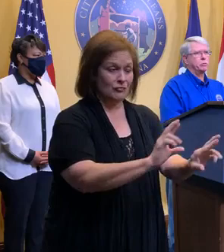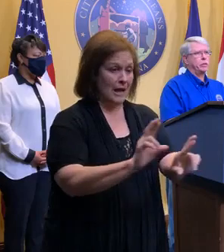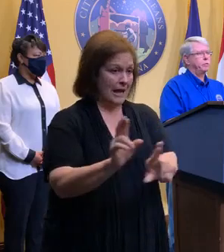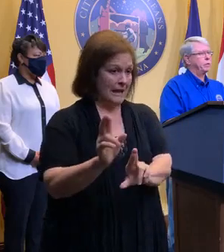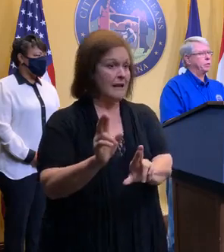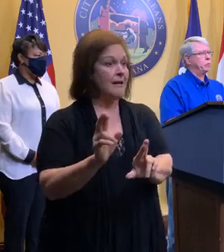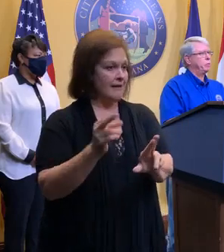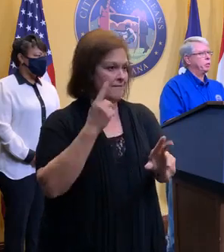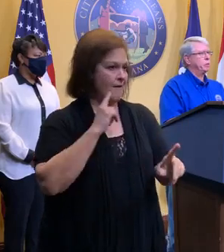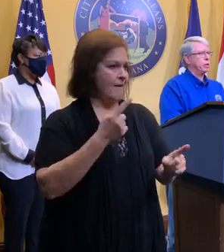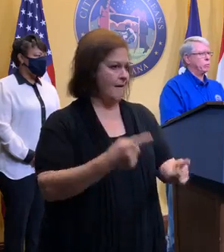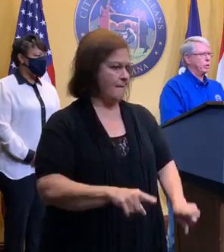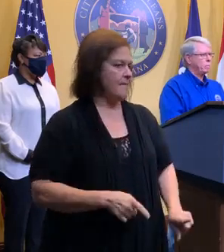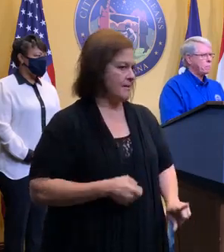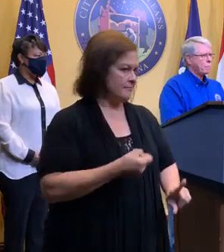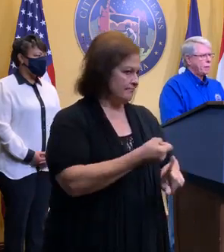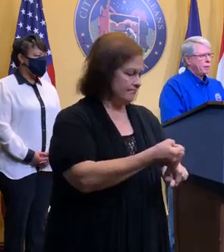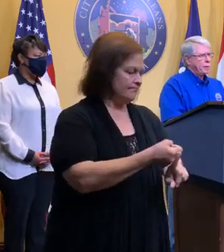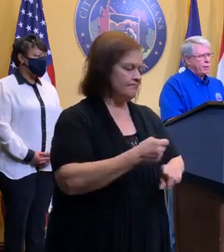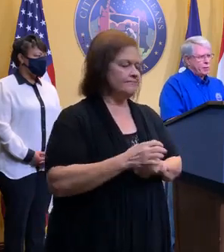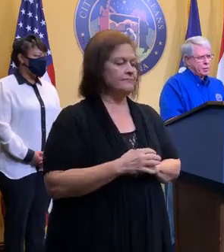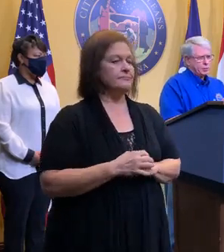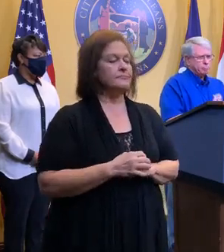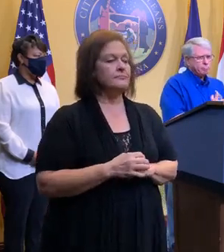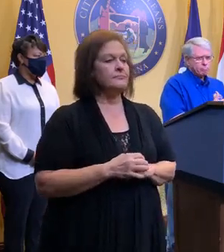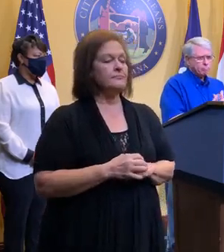for a potential rain event that may be coming our way.